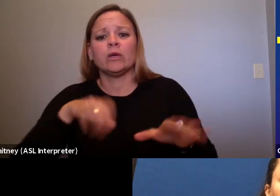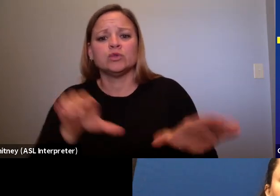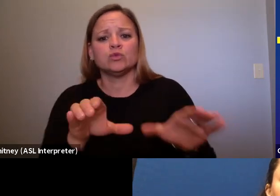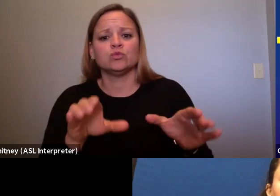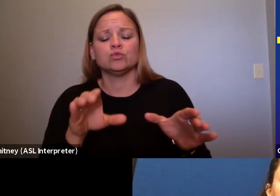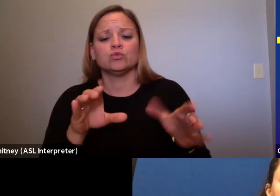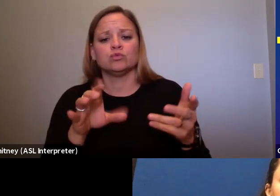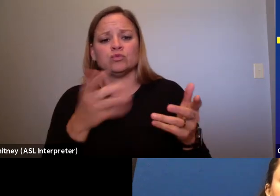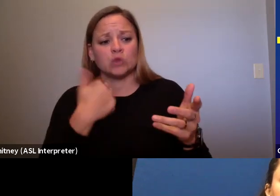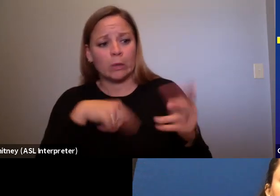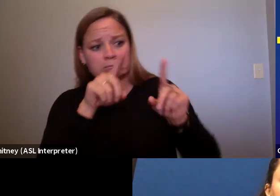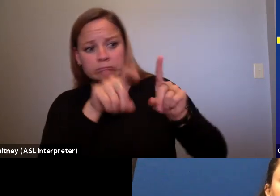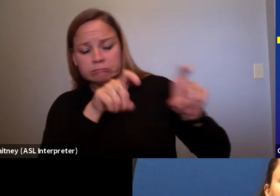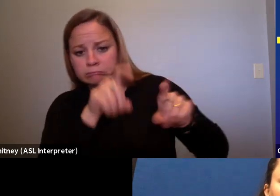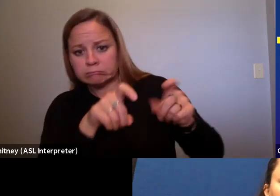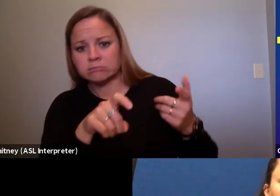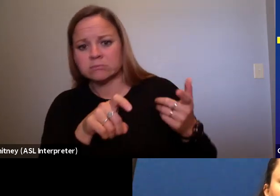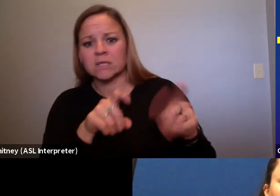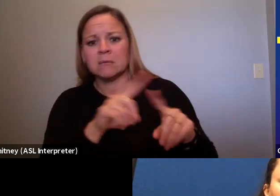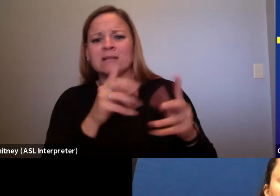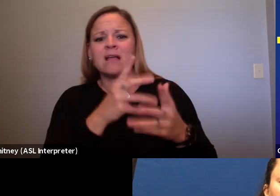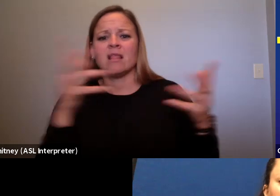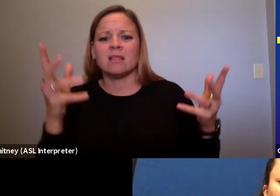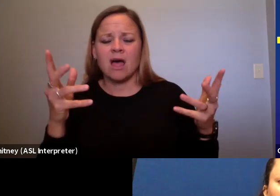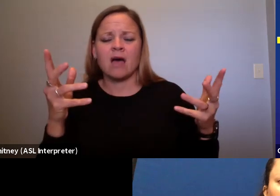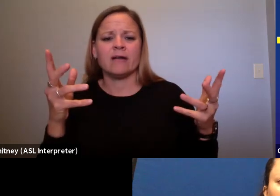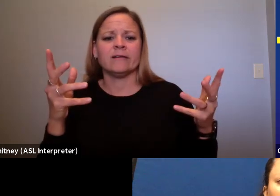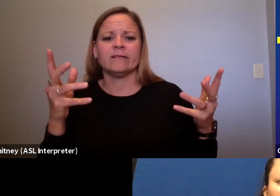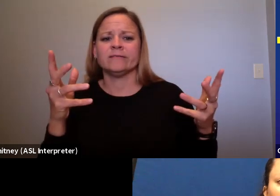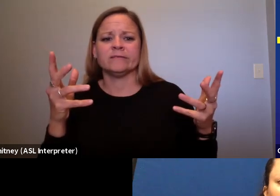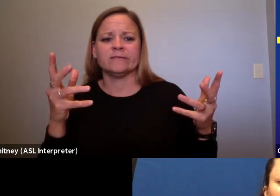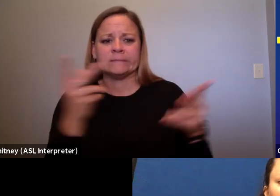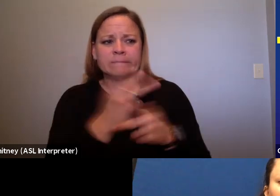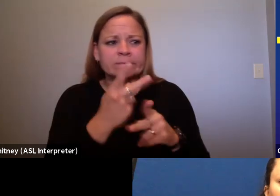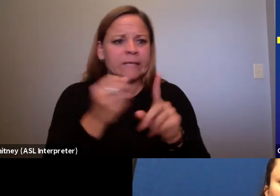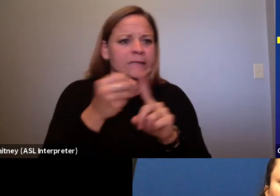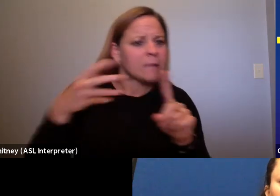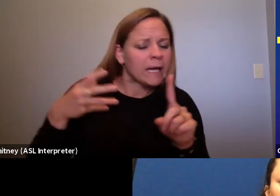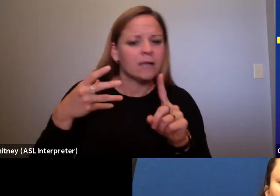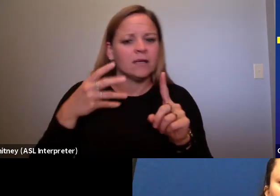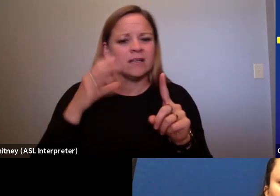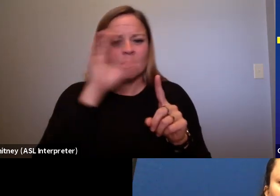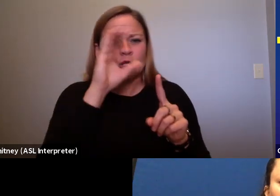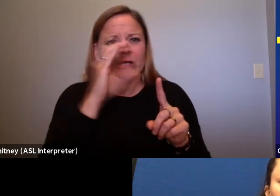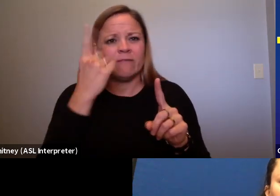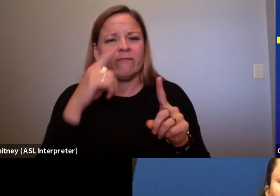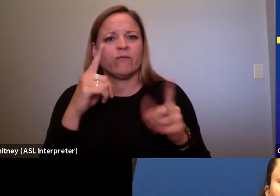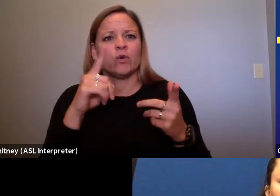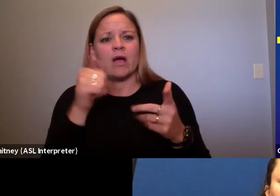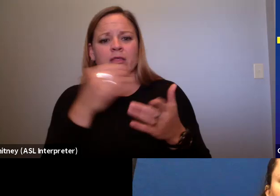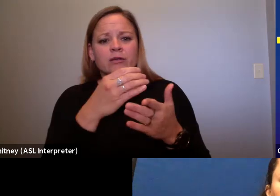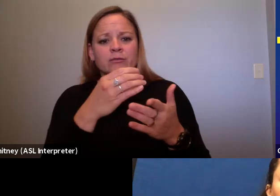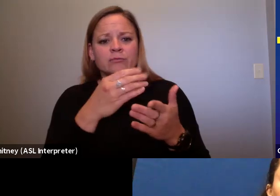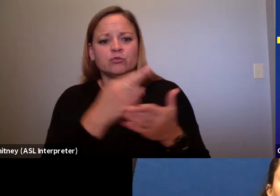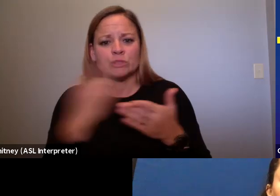do ask them. But it's a lot of leveraging, a lot of expanding, looking for funding sources to continue